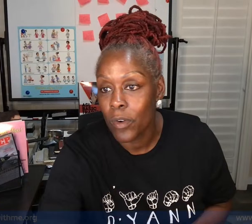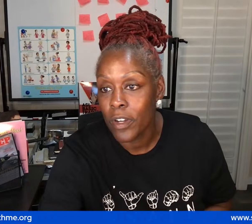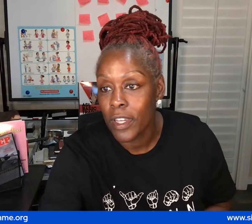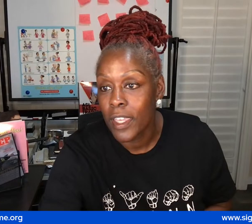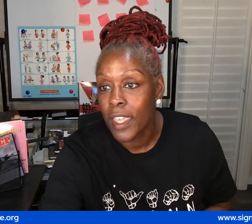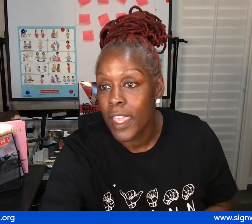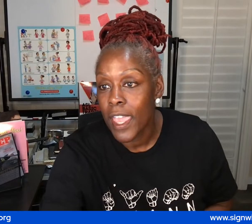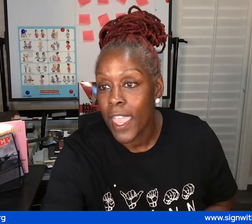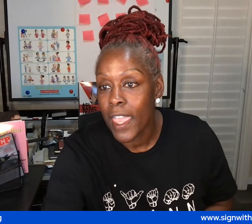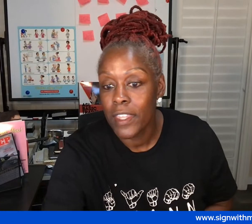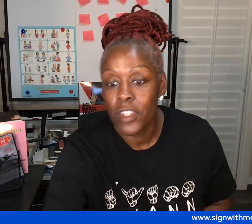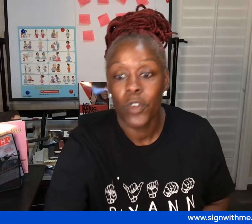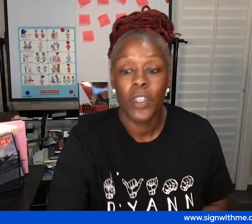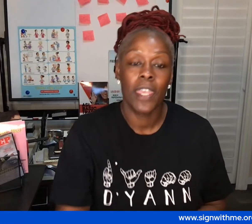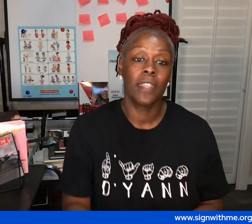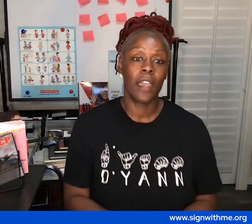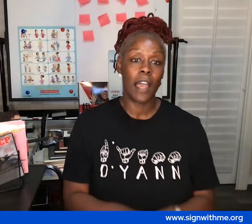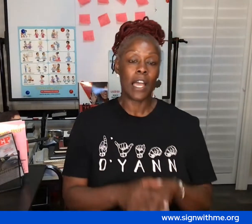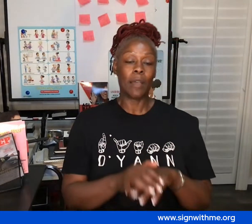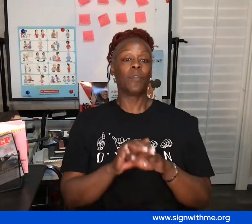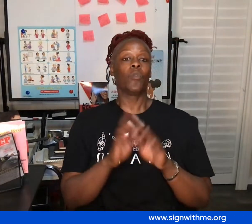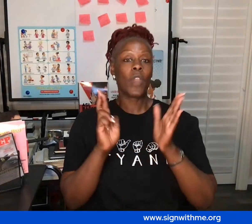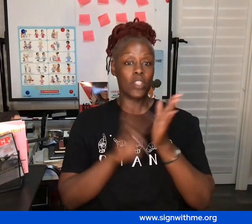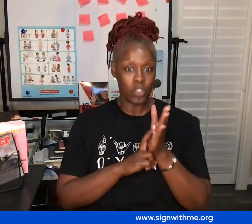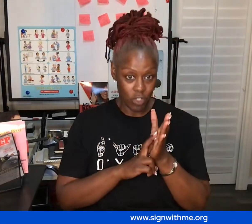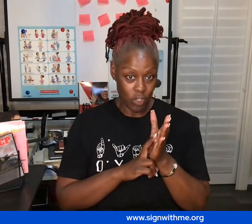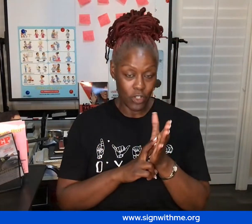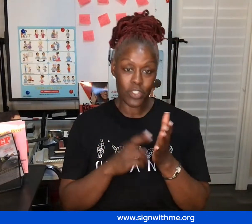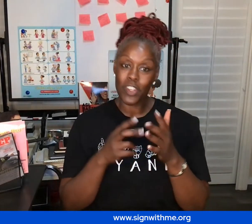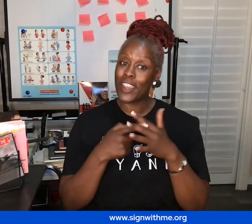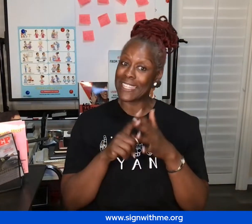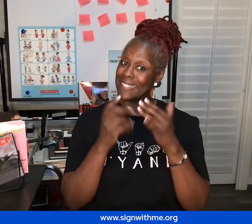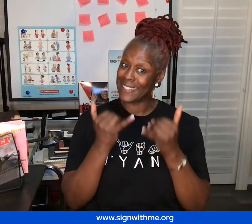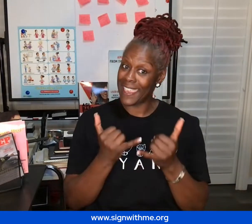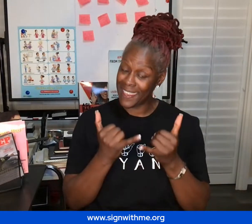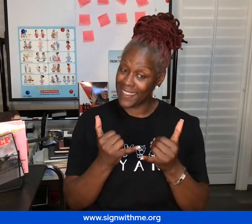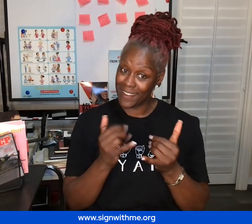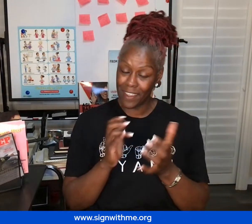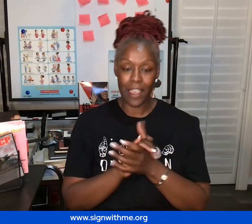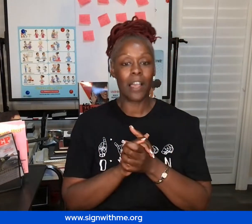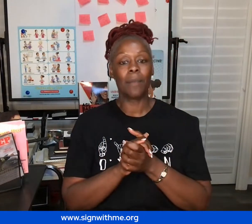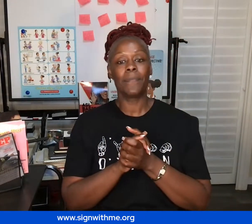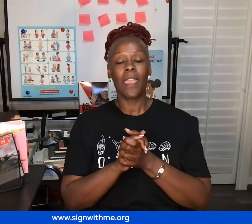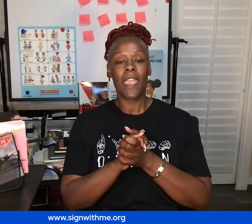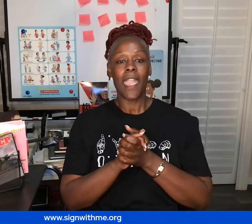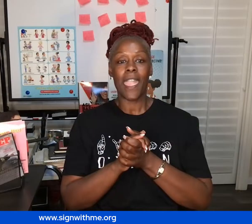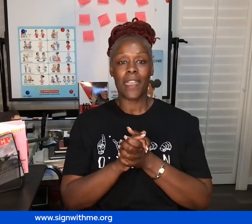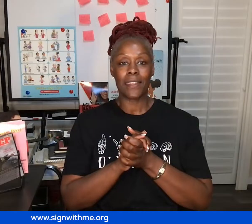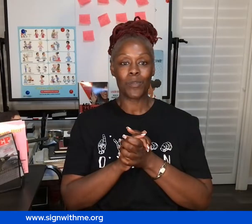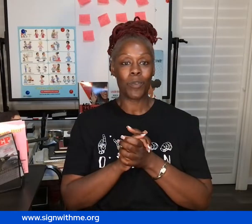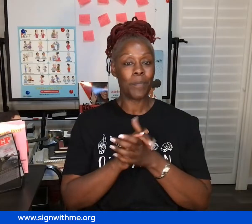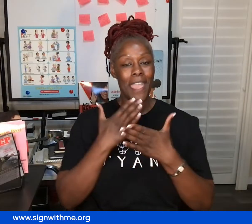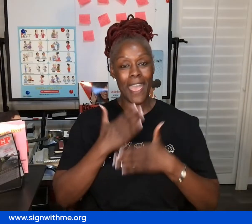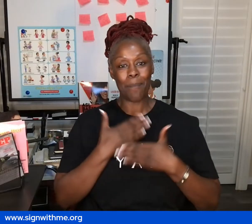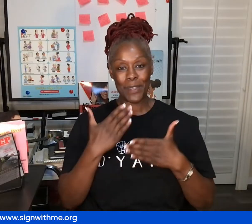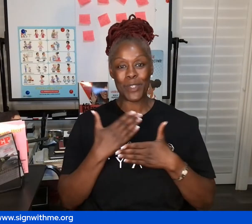signwithme.org, and you can register starting today. And we'll be happy